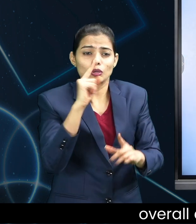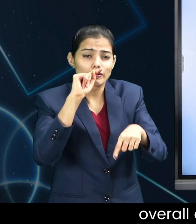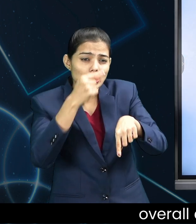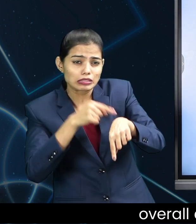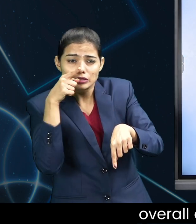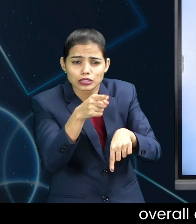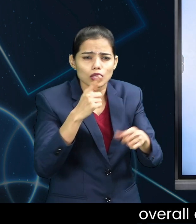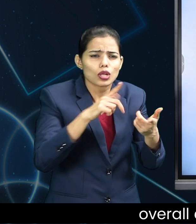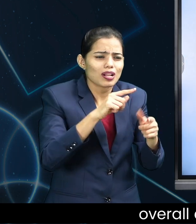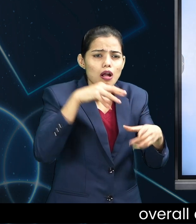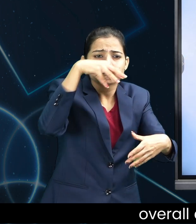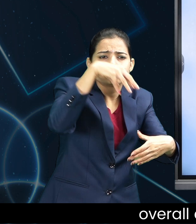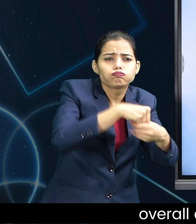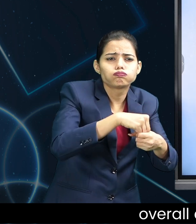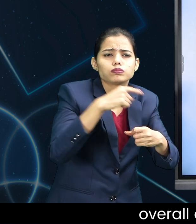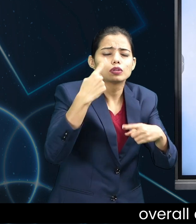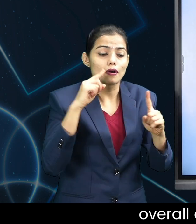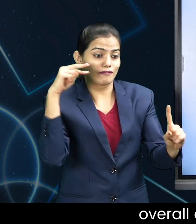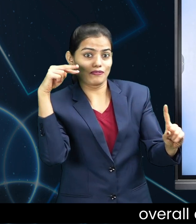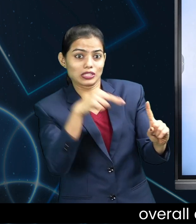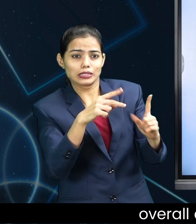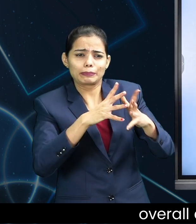employee morale and productivity.